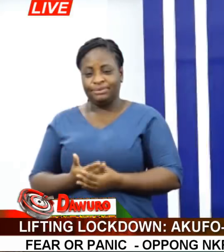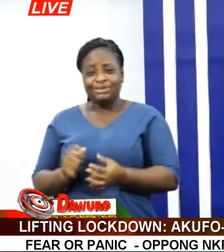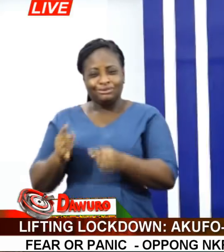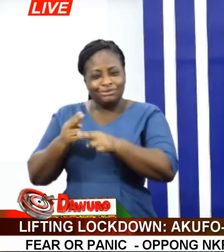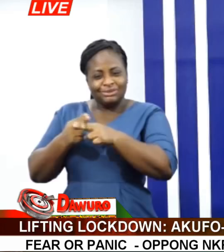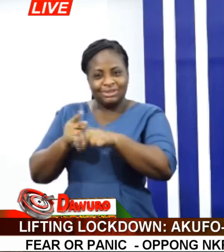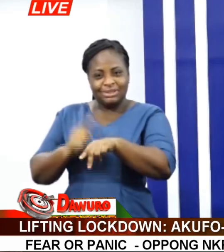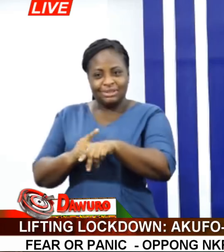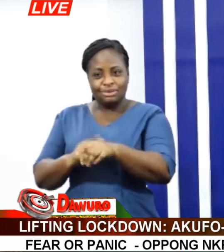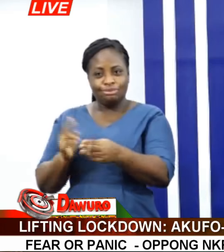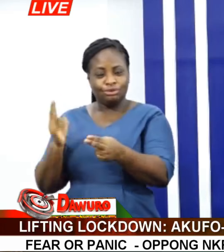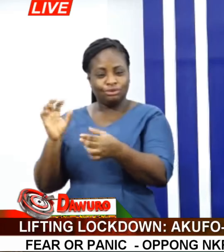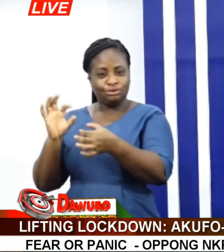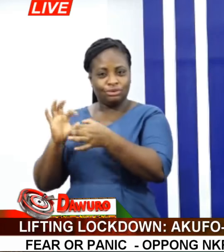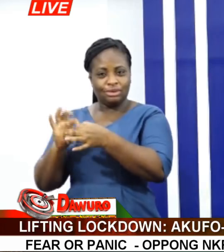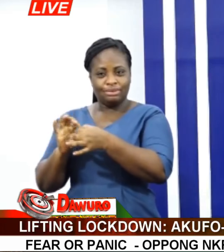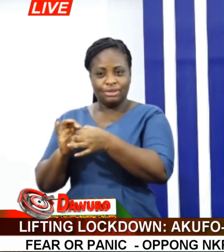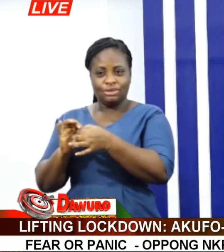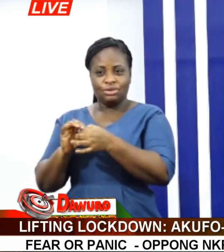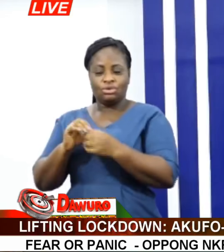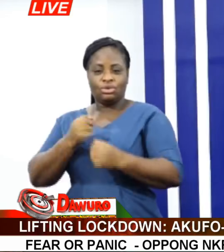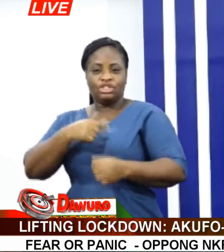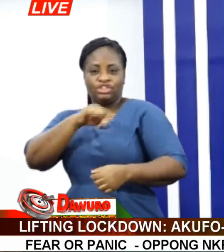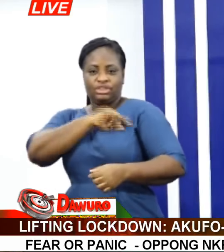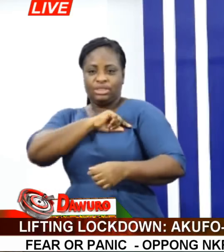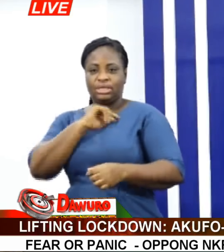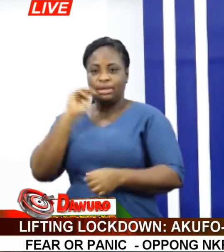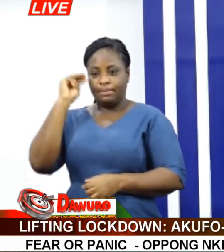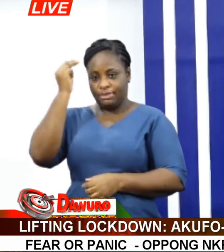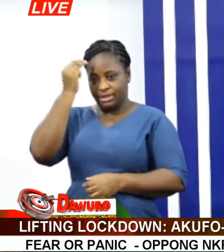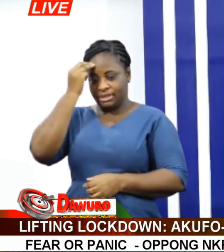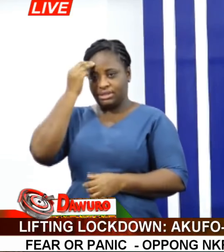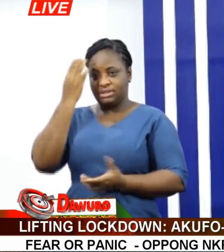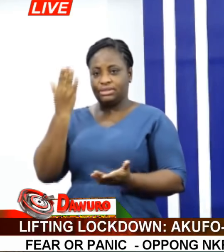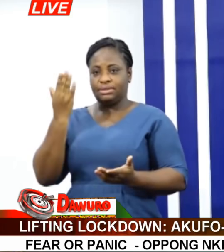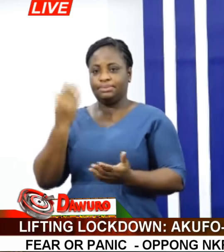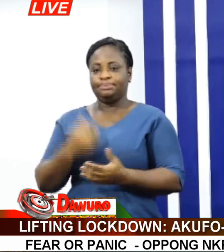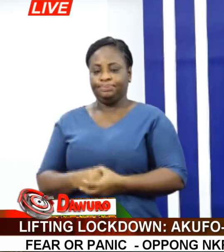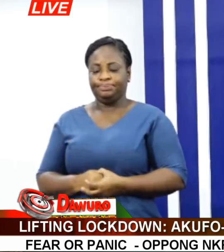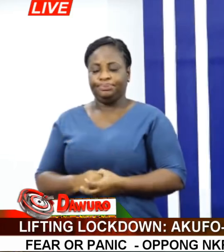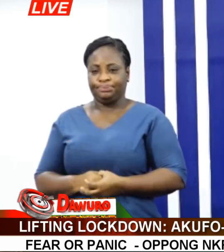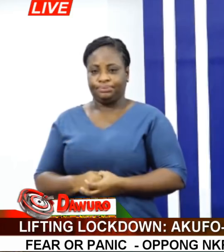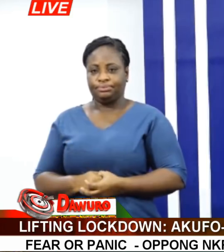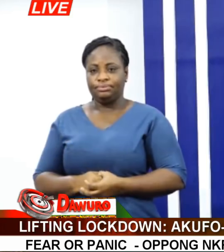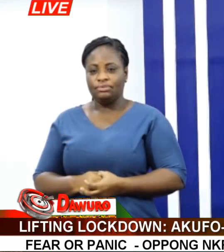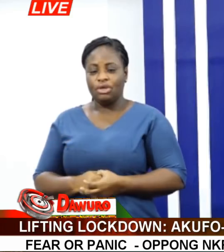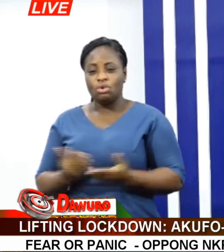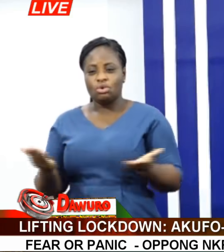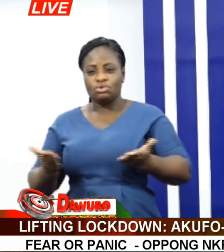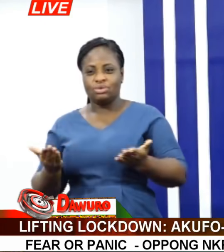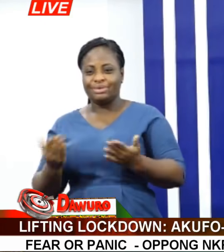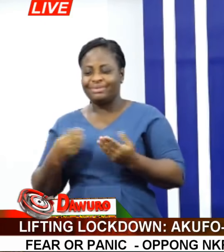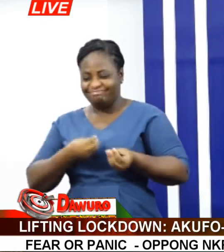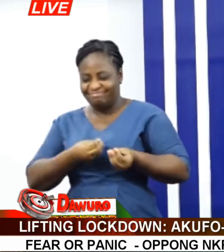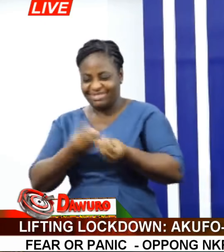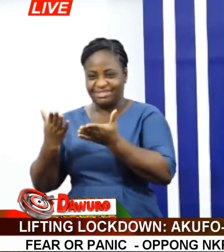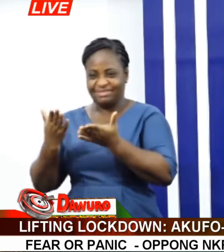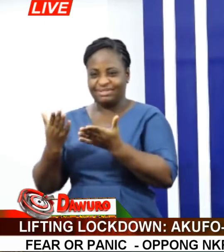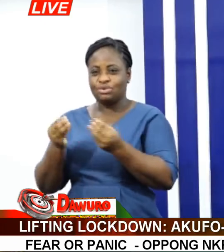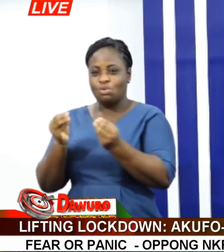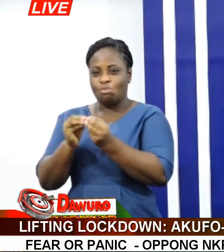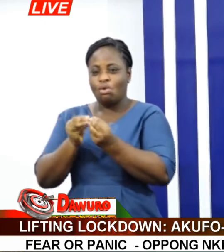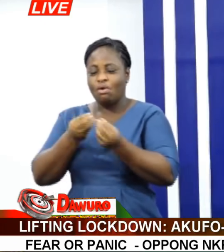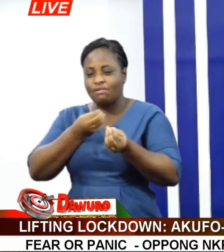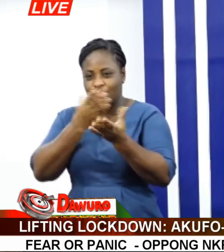baba form. One more mania bien or my yet testy woman in the air cobenina. And son of my genus to the siegina, eh? Ain't ya no aho? And